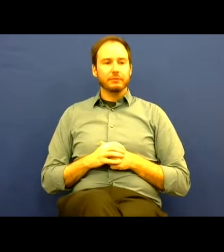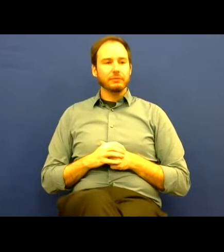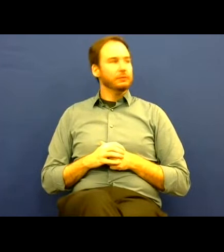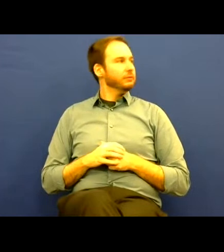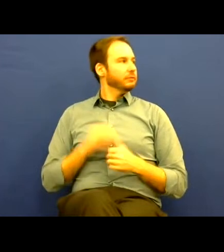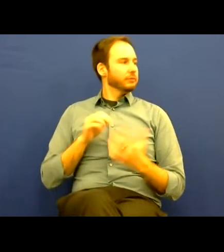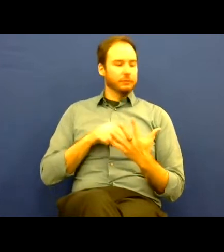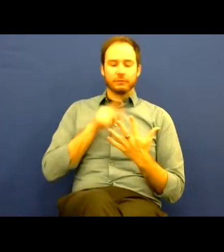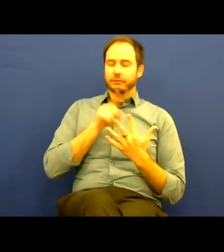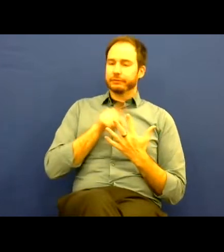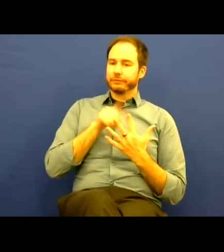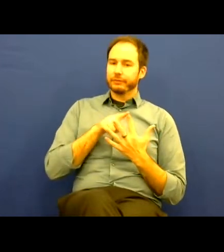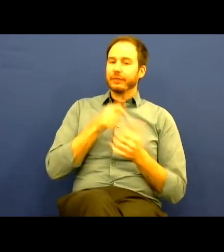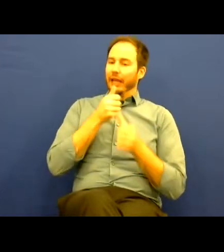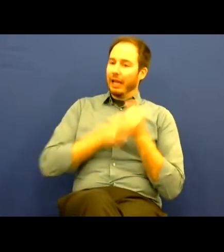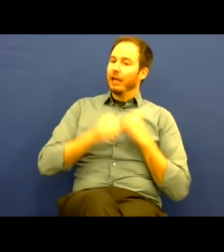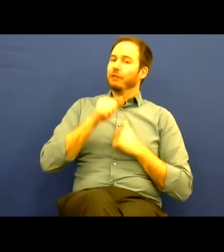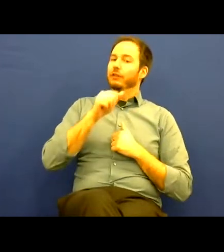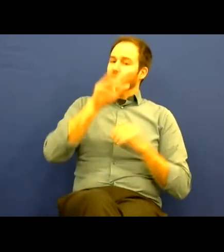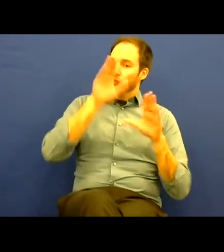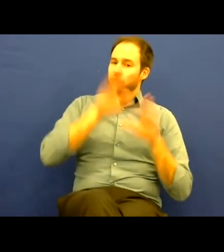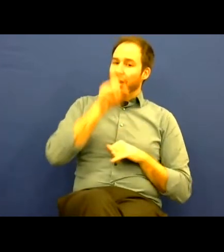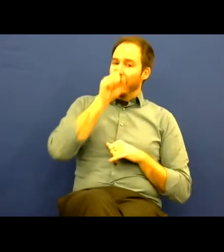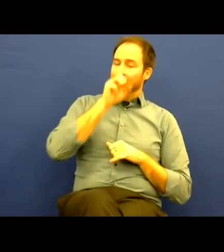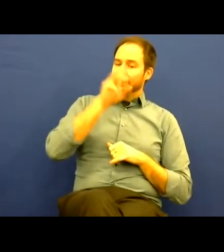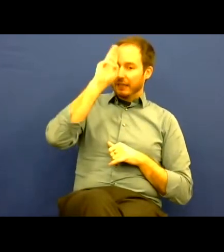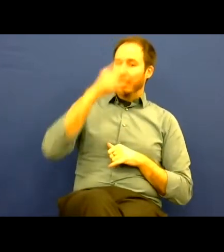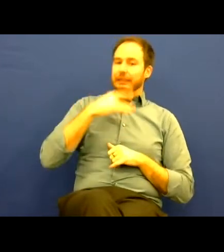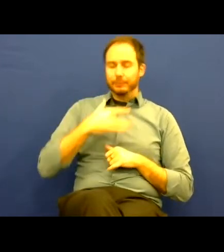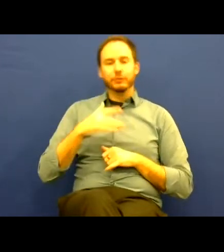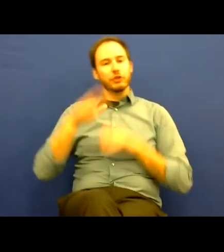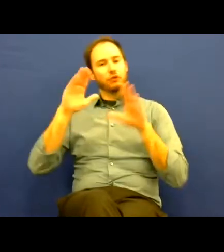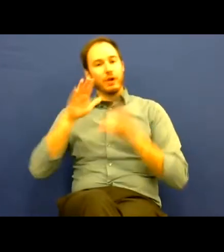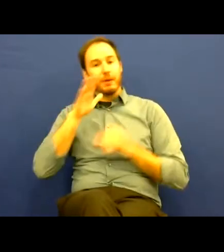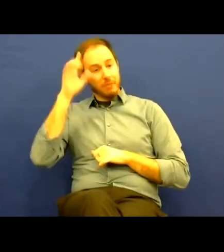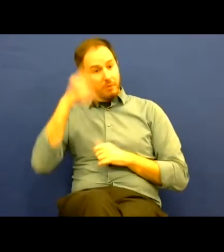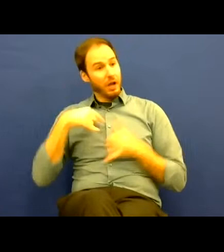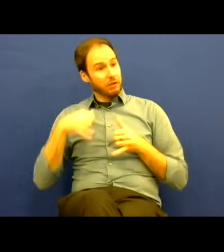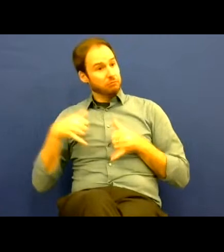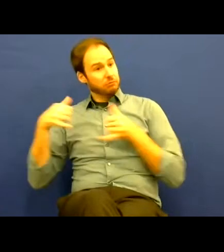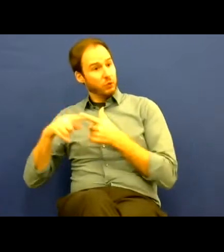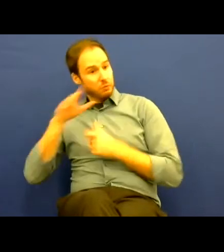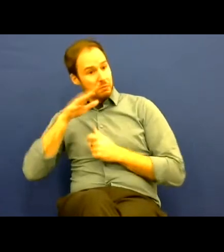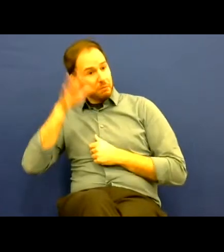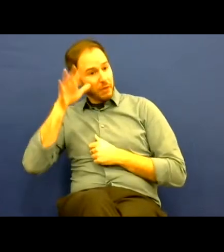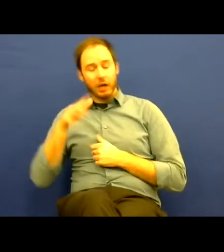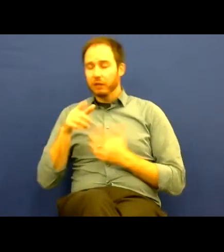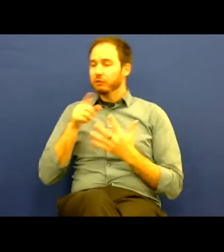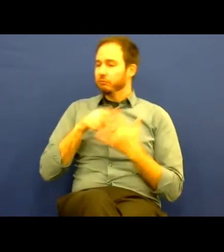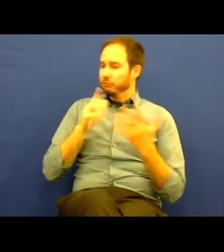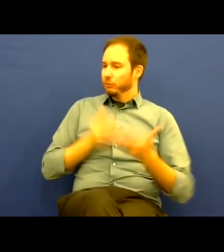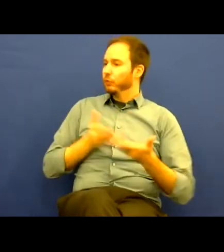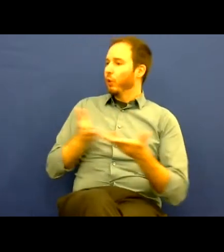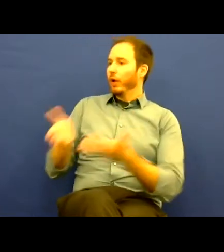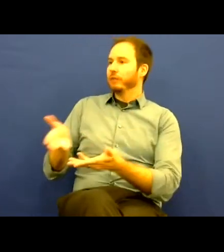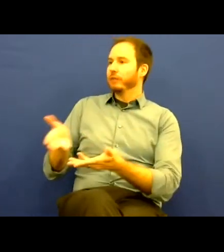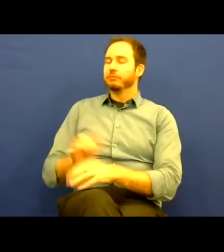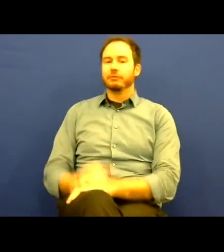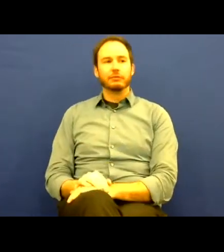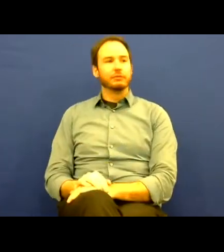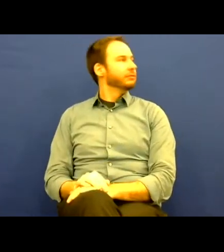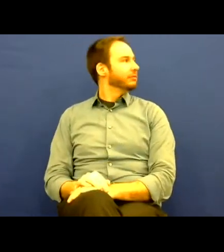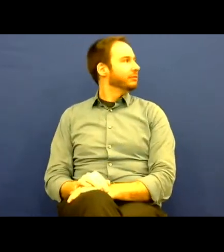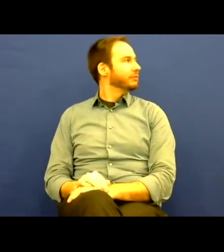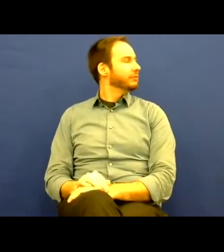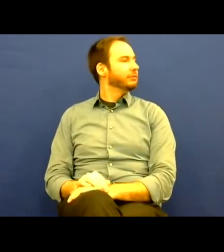Behind every good Eagle Scout, there's great parents too. So could I present this to the parents? Mhm. I'll grab a picture.